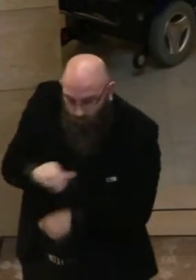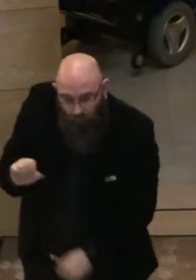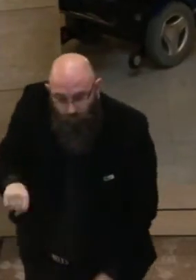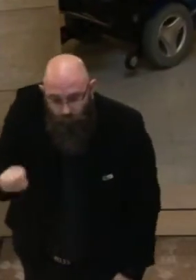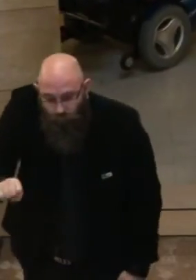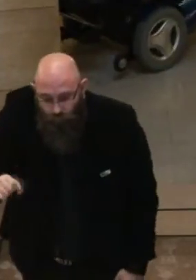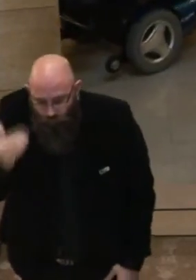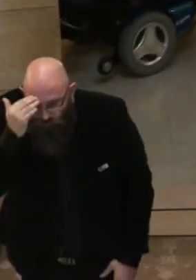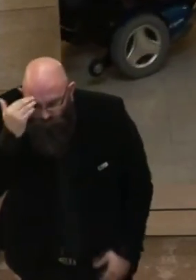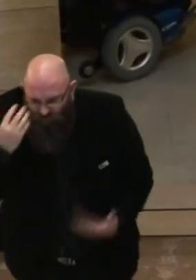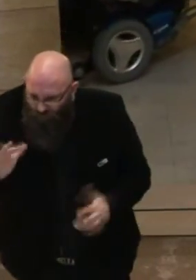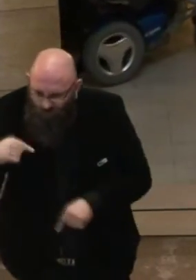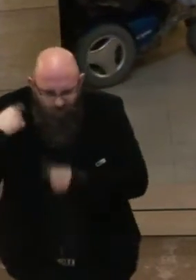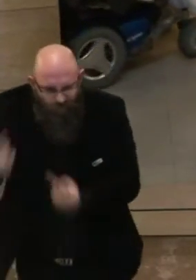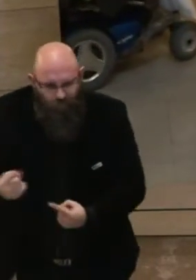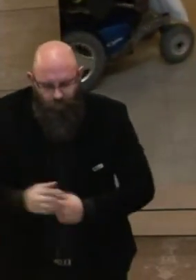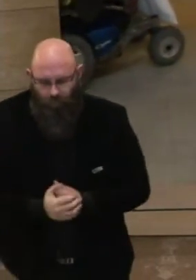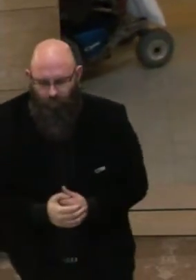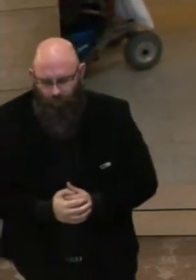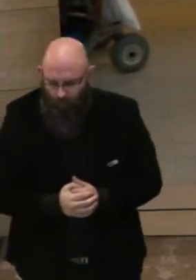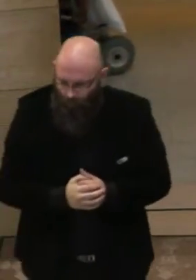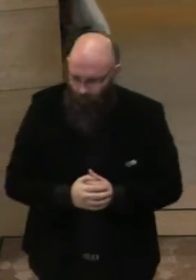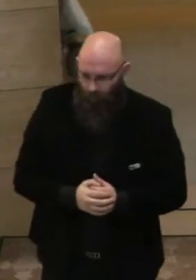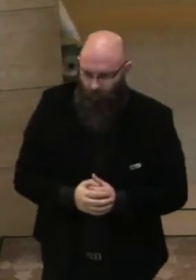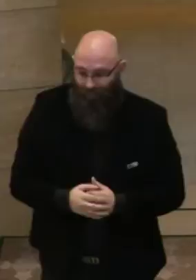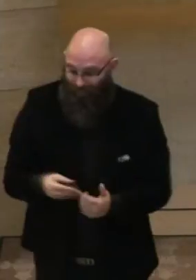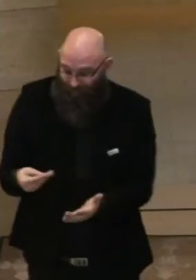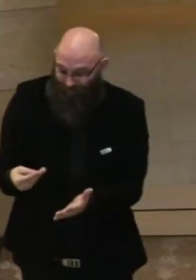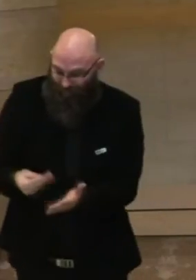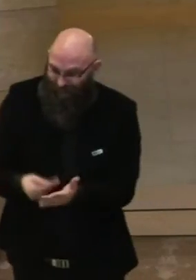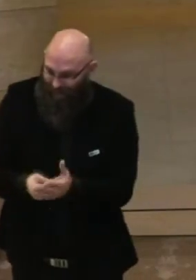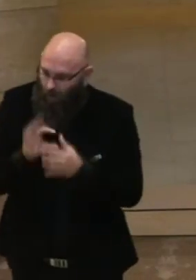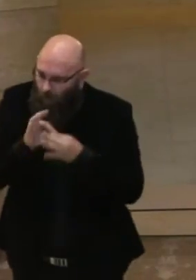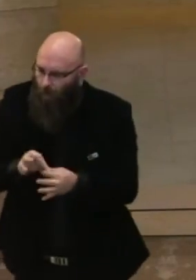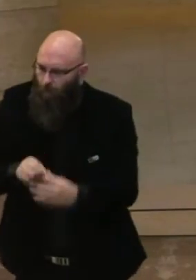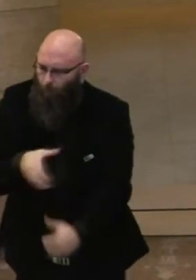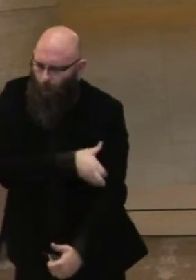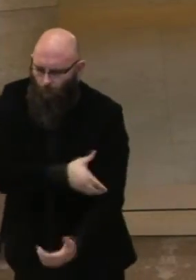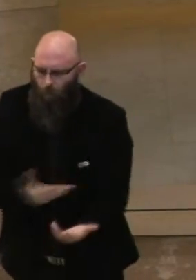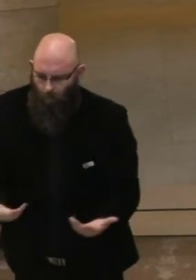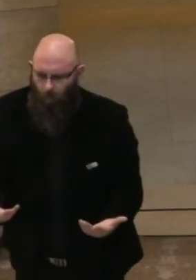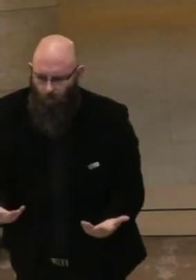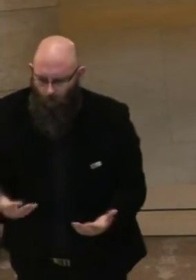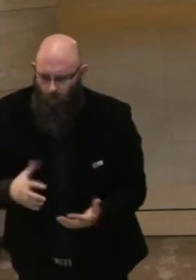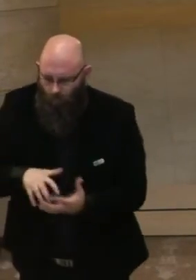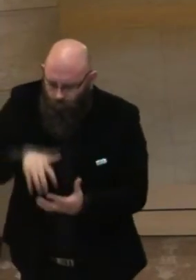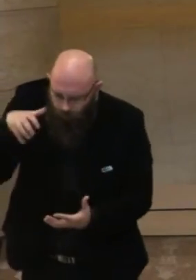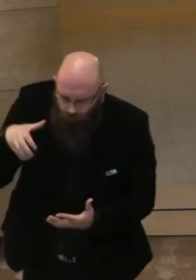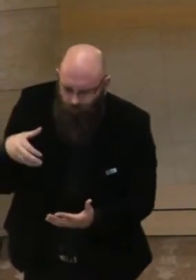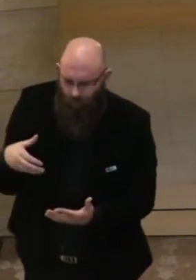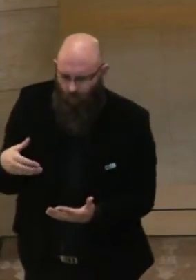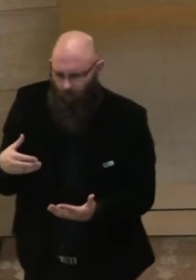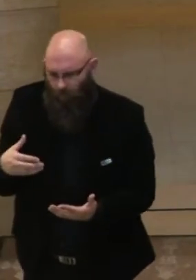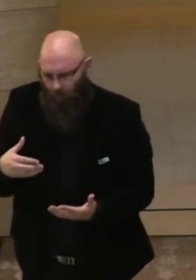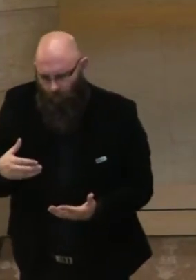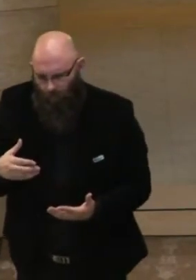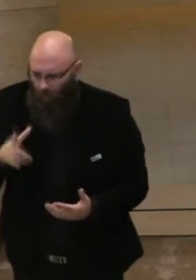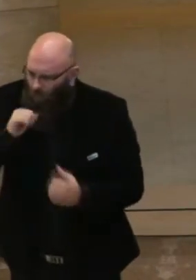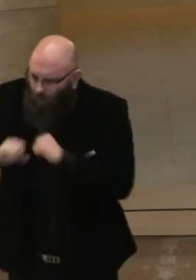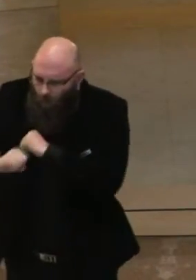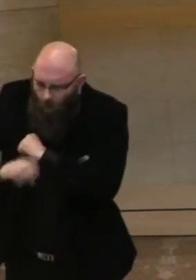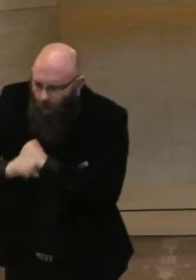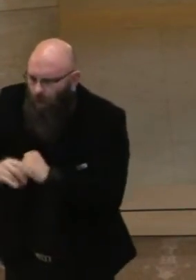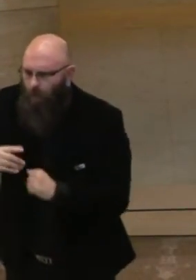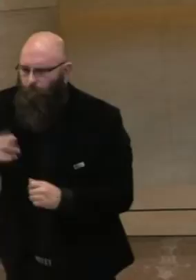quote. The money power and their wealthy campaign contributors win political